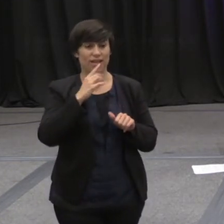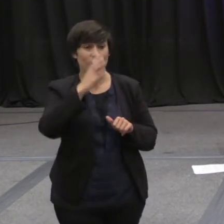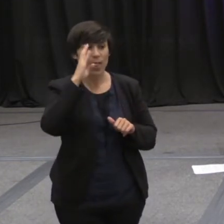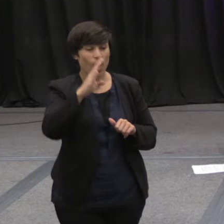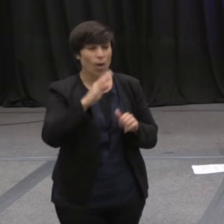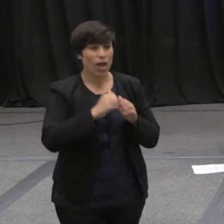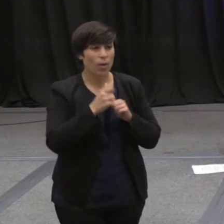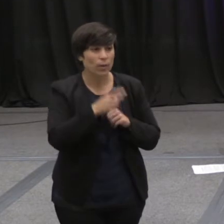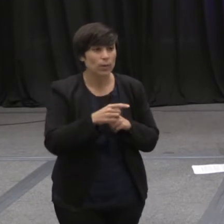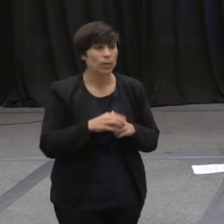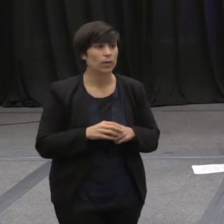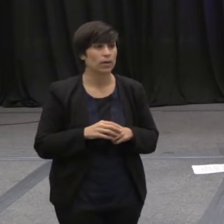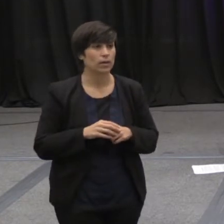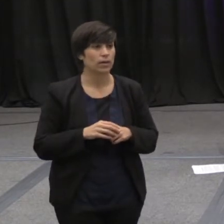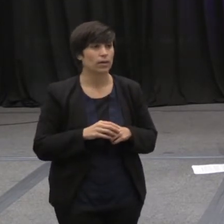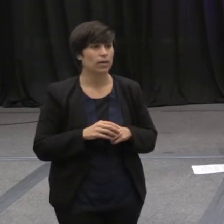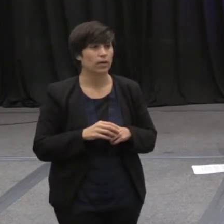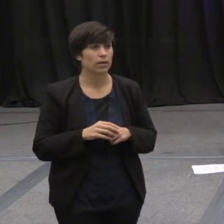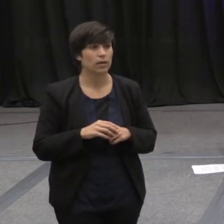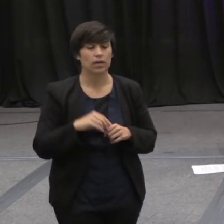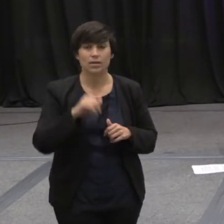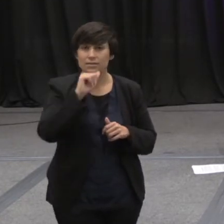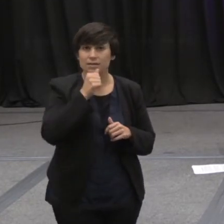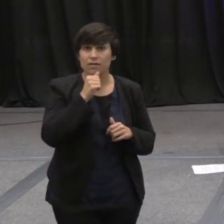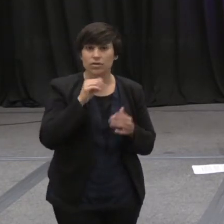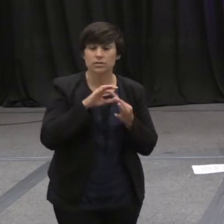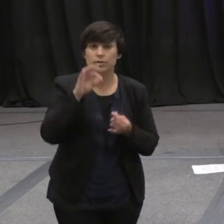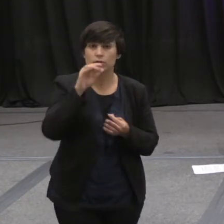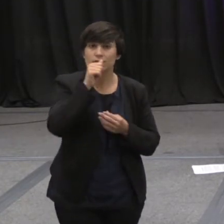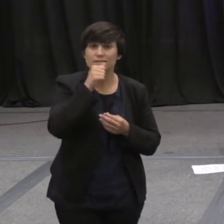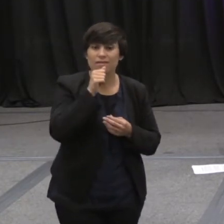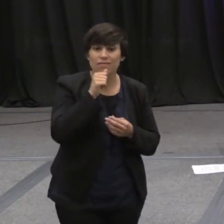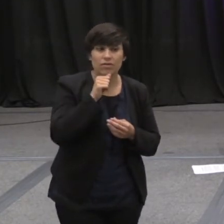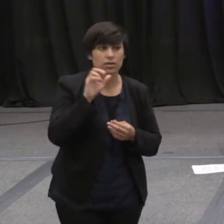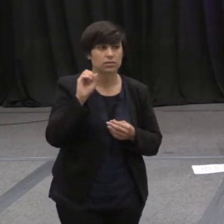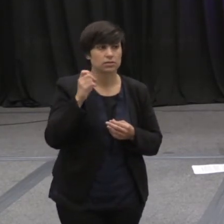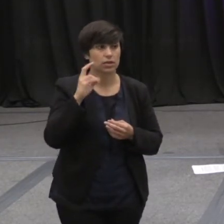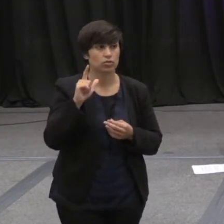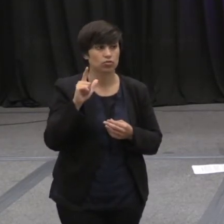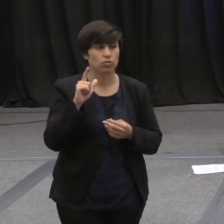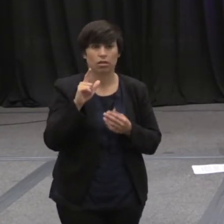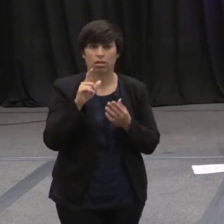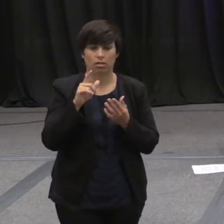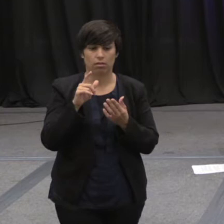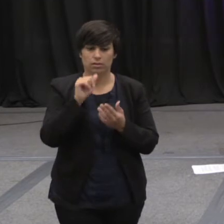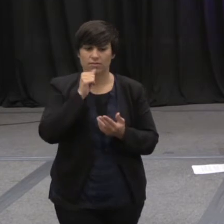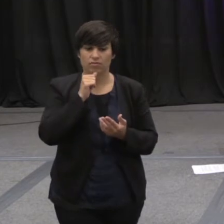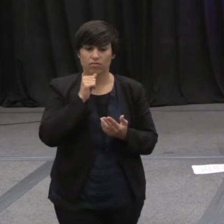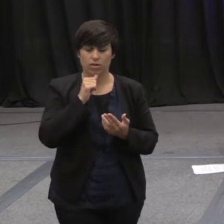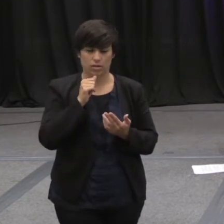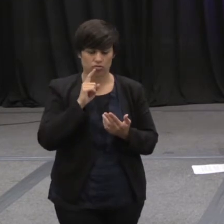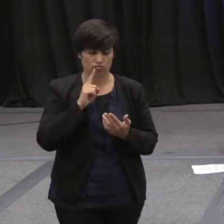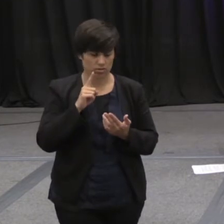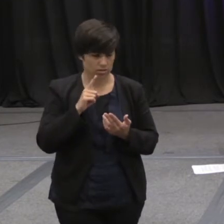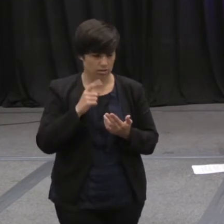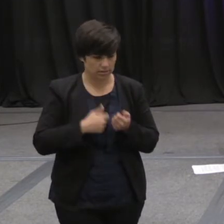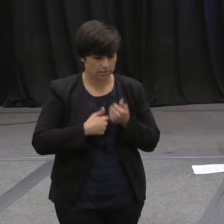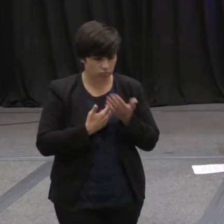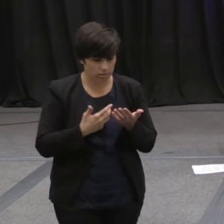you? And suffering, spiritual suffering, sexual suffering is felt in the body. It's expressed in the body. It hurts the